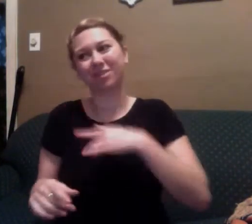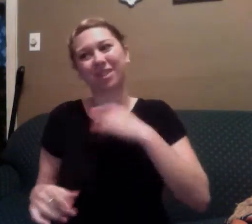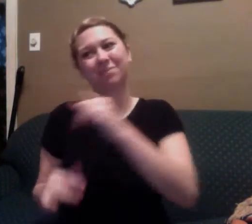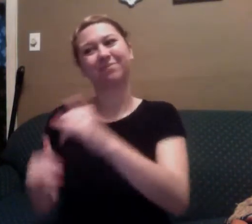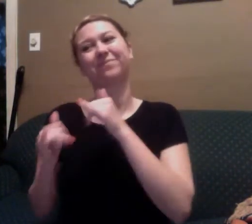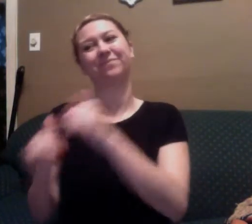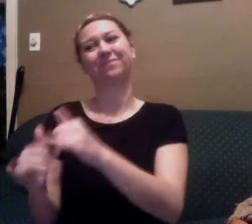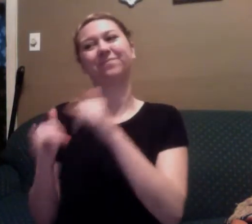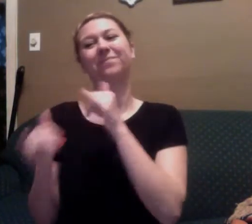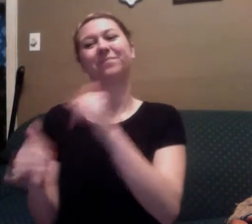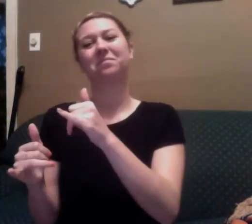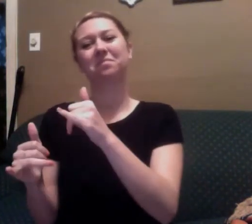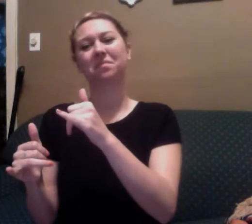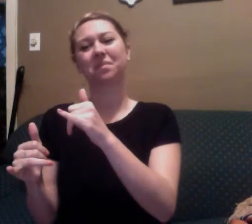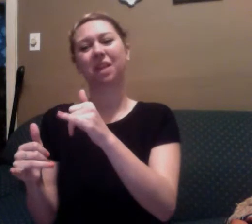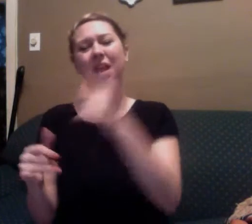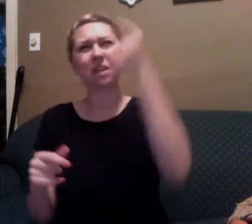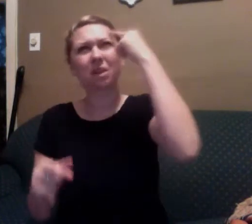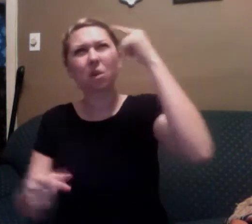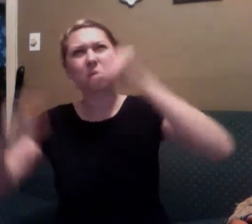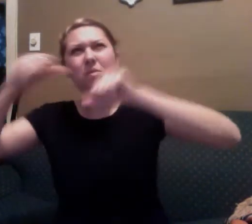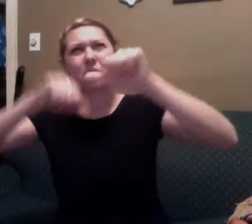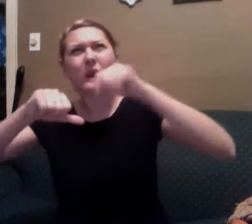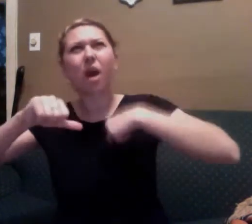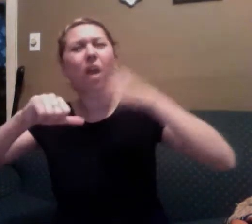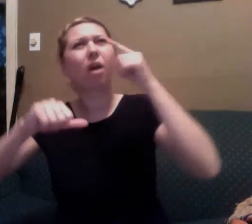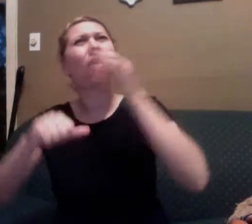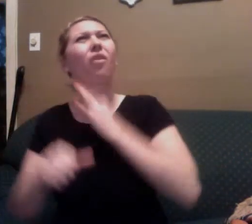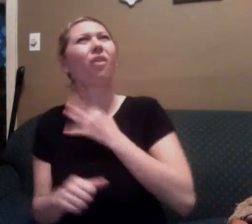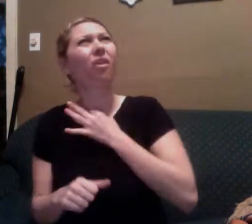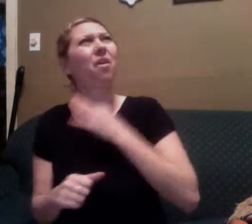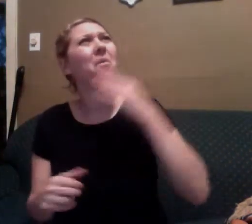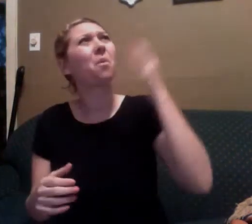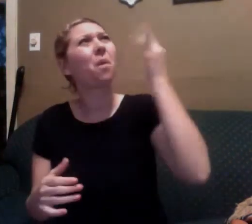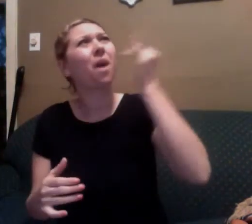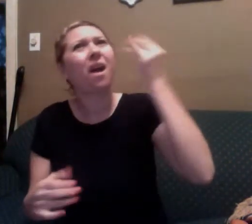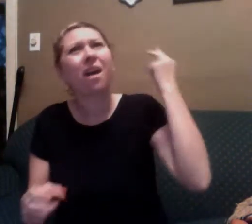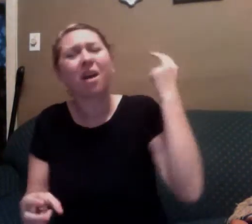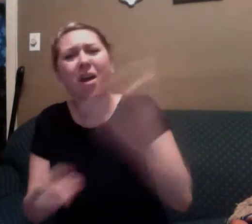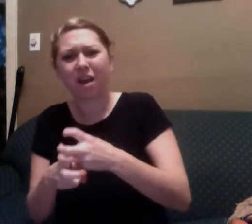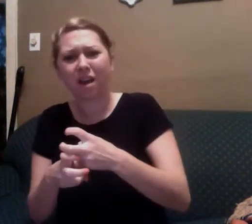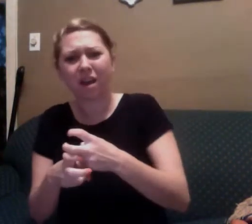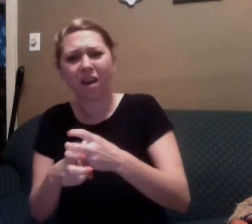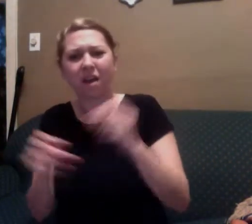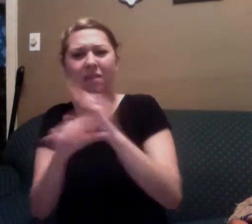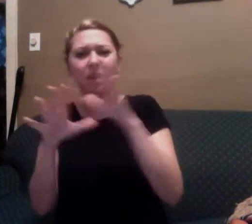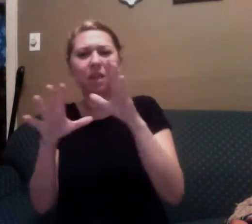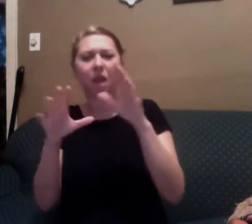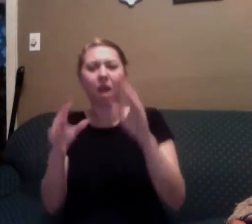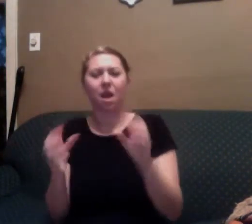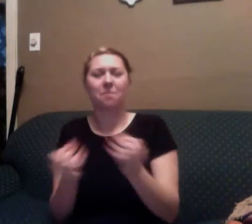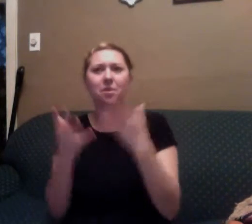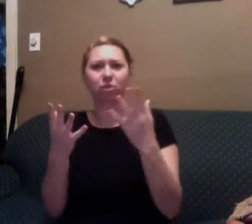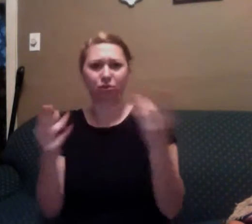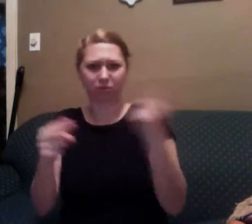why is this so hard? Obviously, how much you weigh depends on how much you eat and how much energy you burn. What most